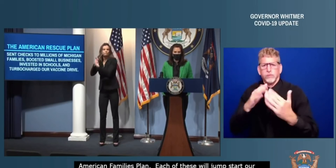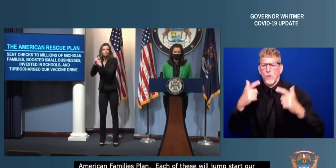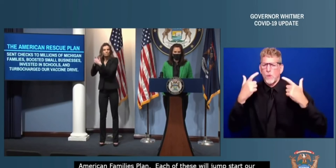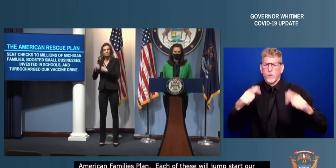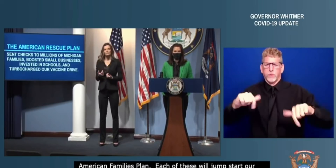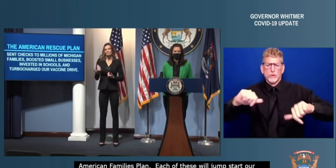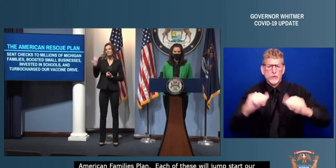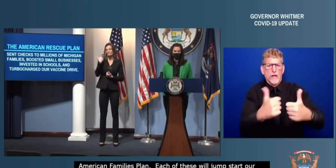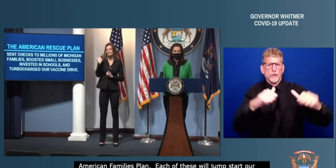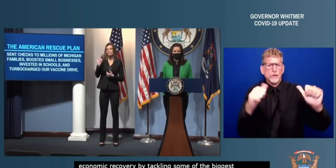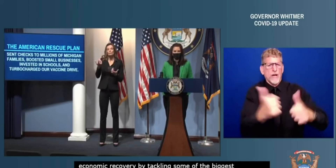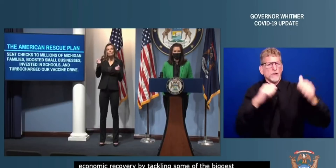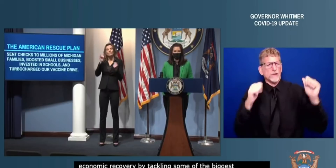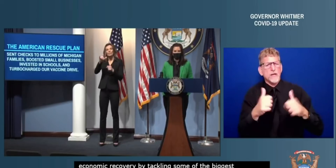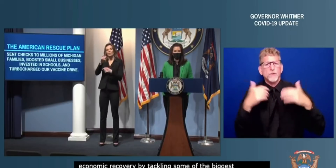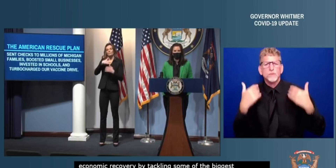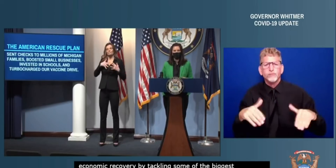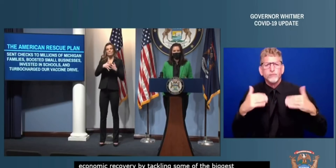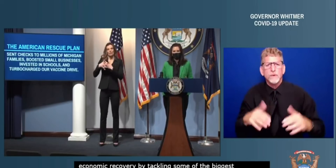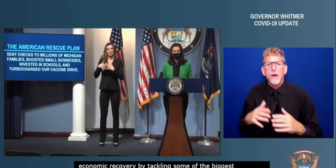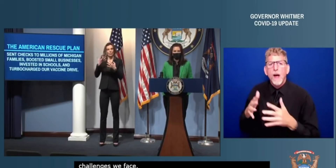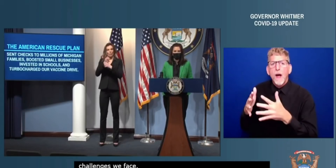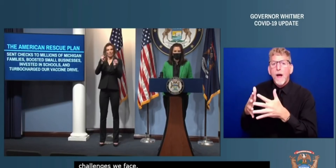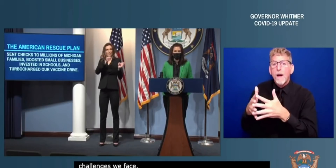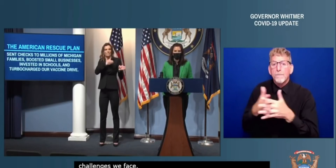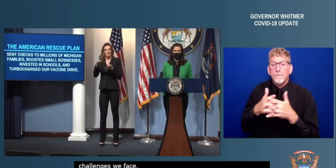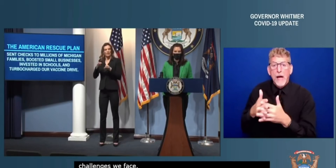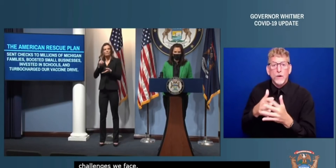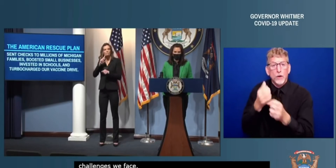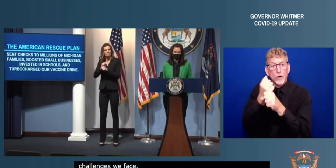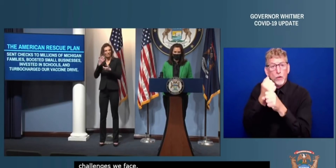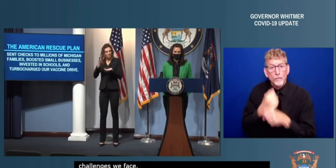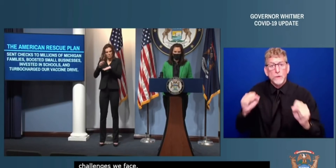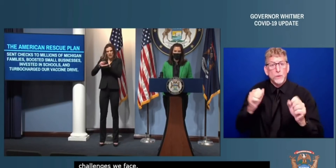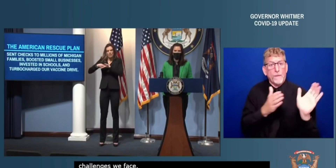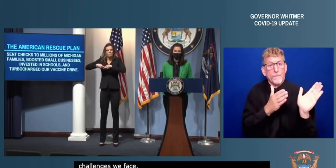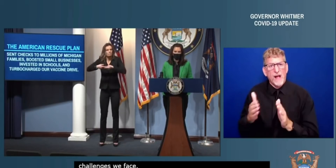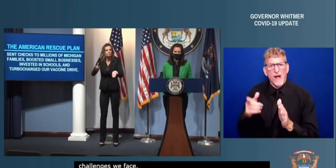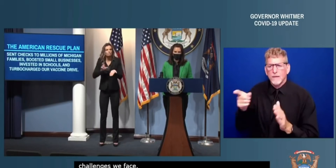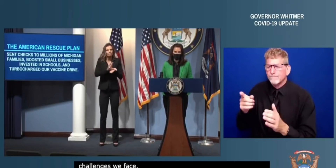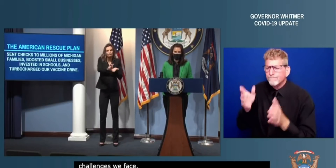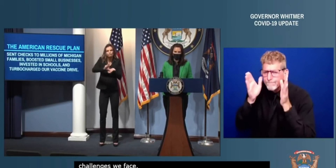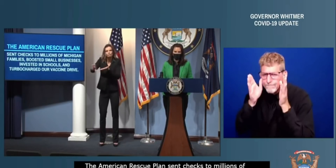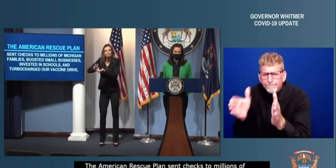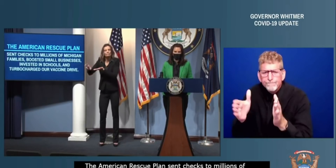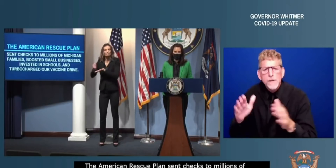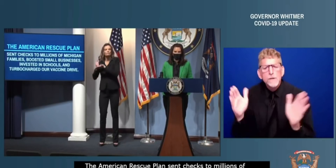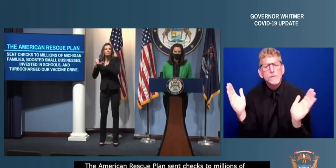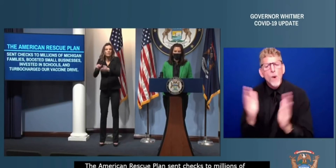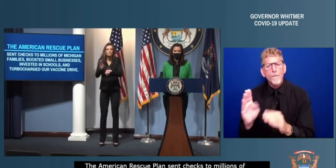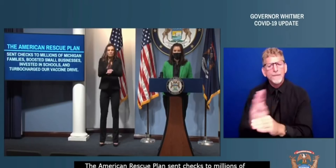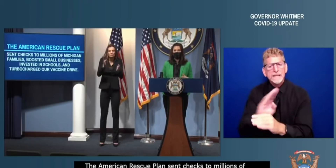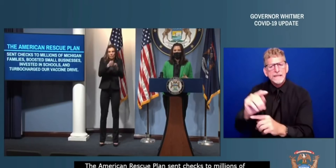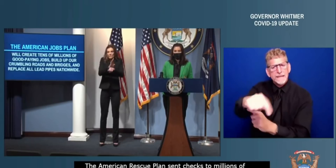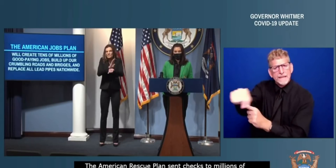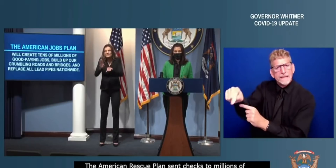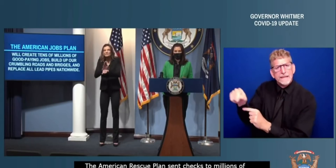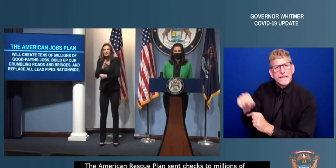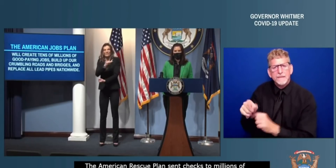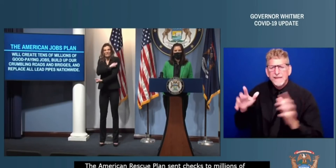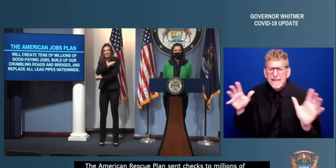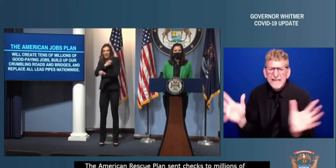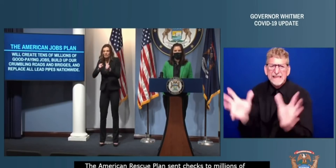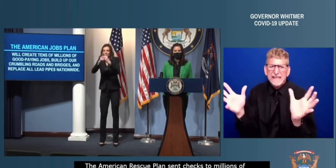of Michigan families, boosted small businesses, invested in schools, and turbocharged our vaccine drive. The American